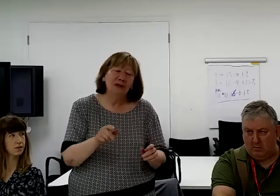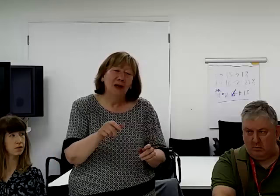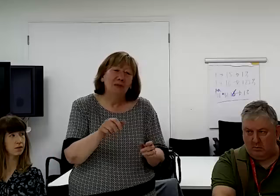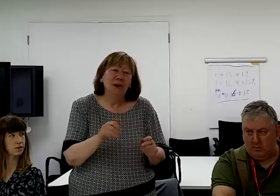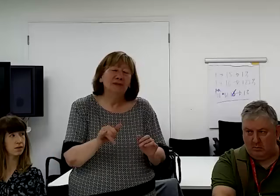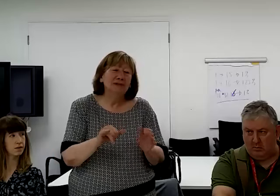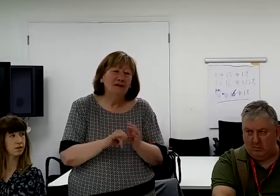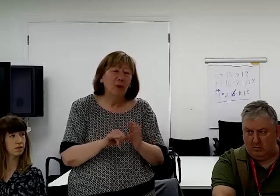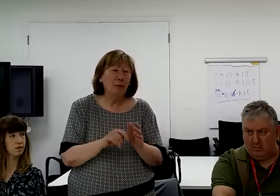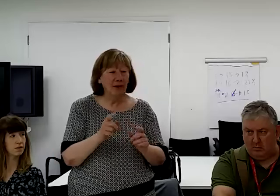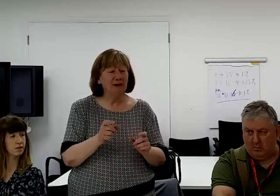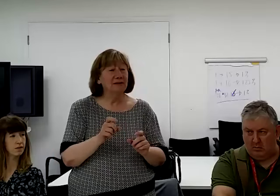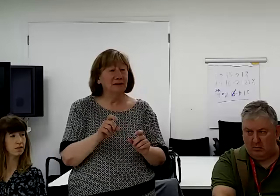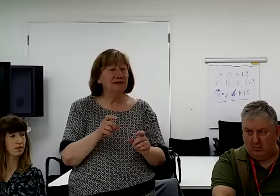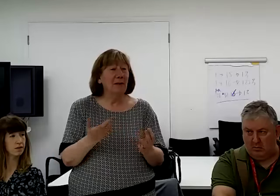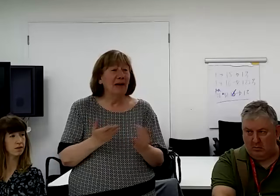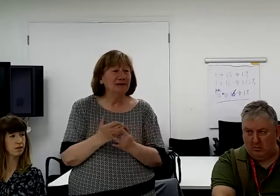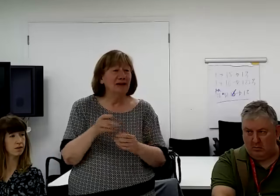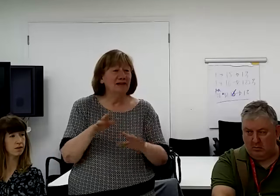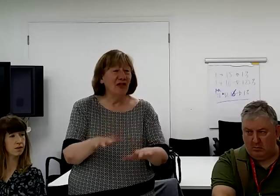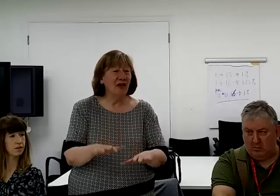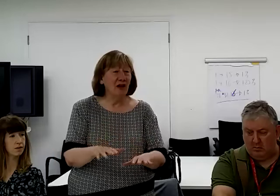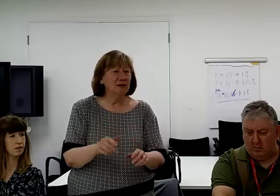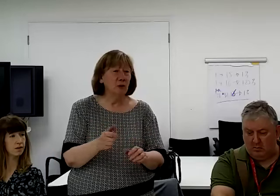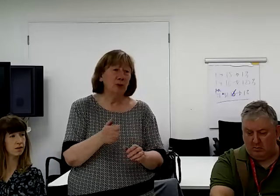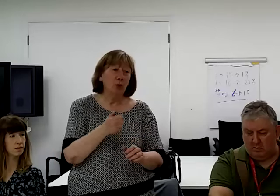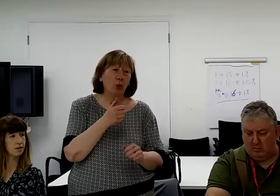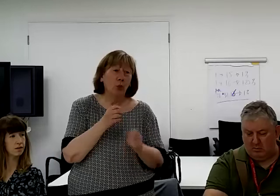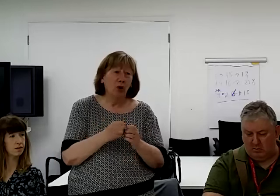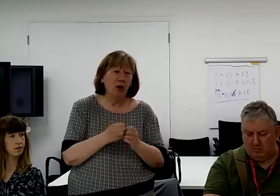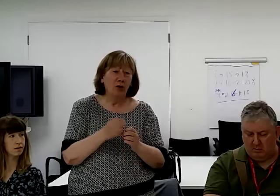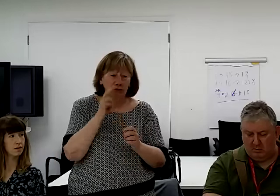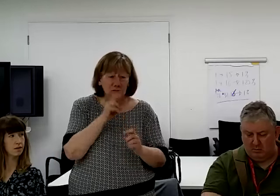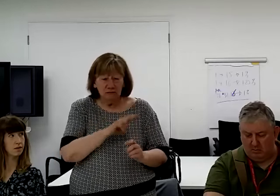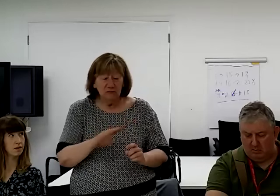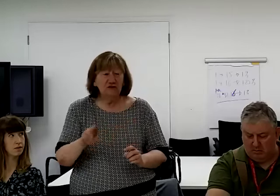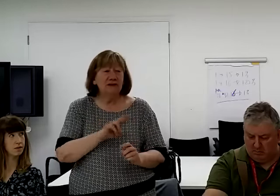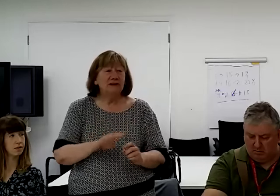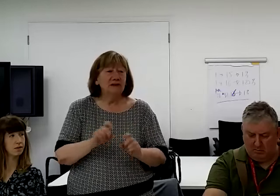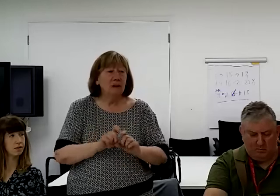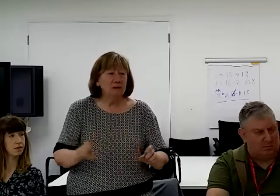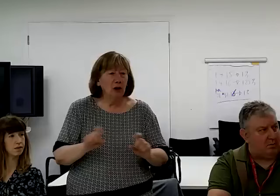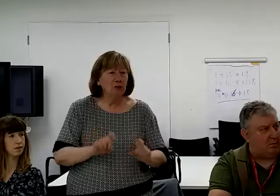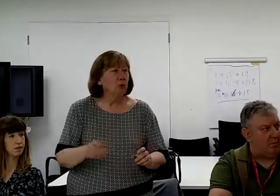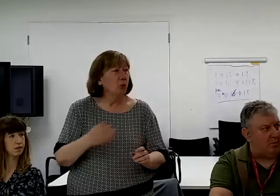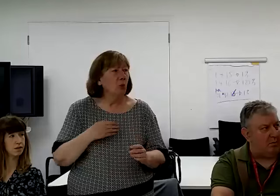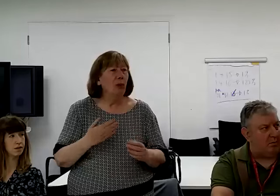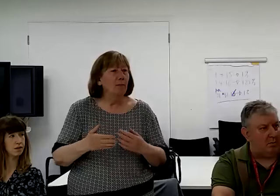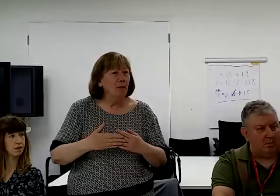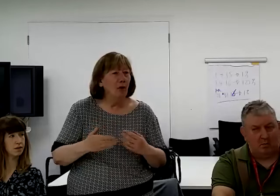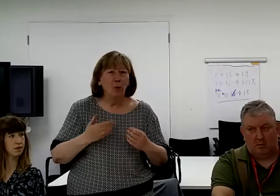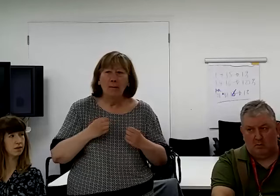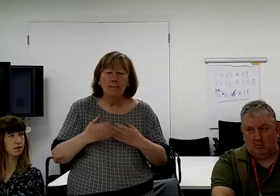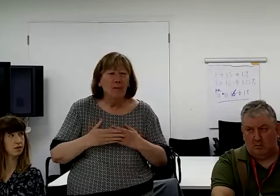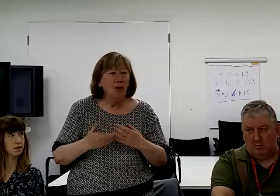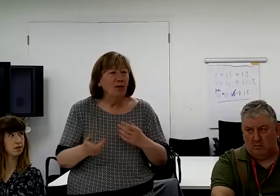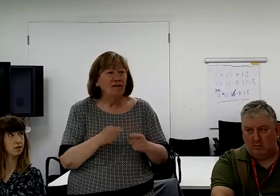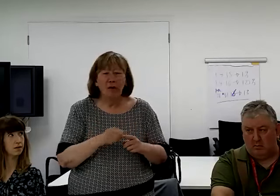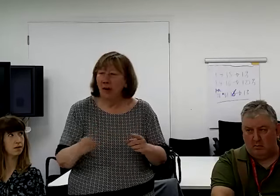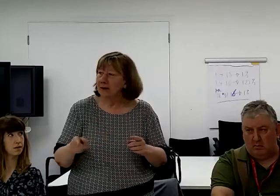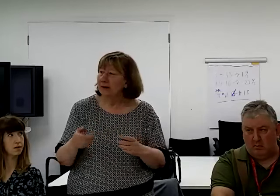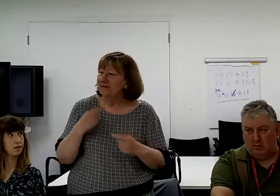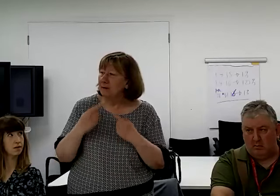messages, have all been subtitled. So it might be difficult, but there is some access there, and it's really worth reading through